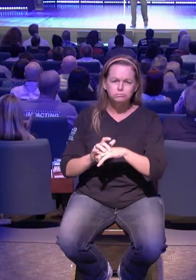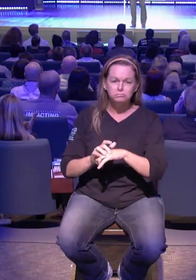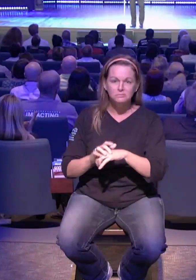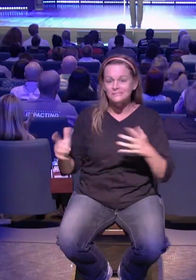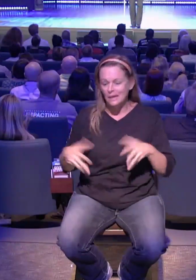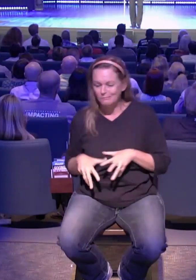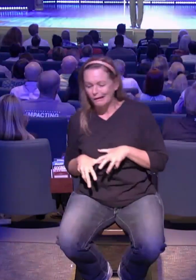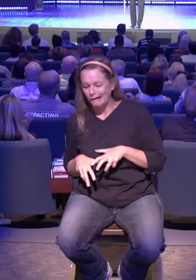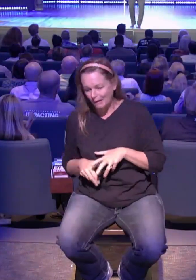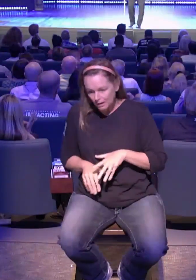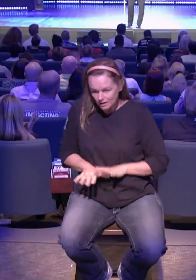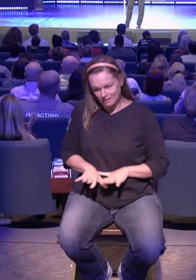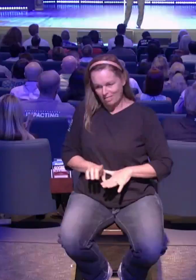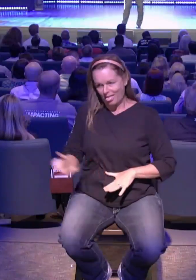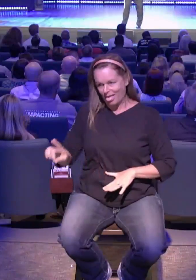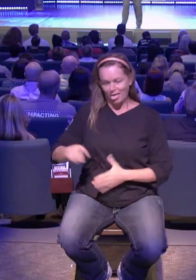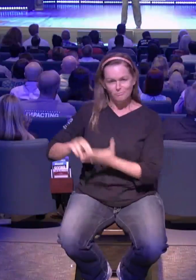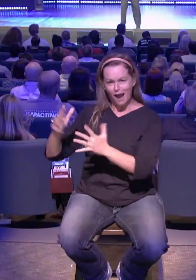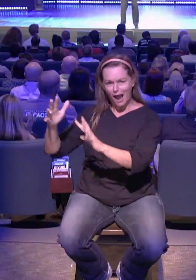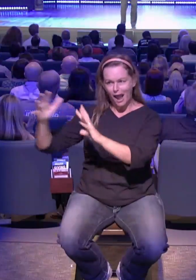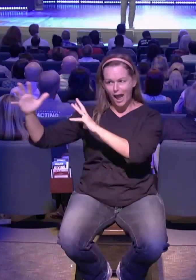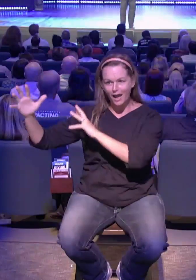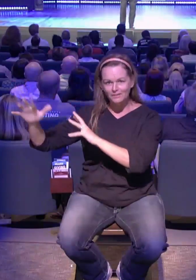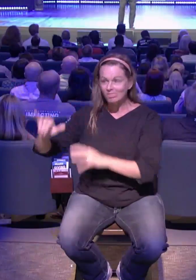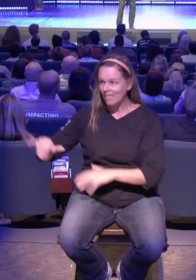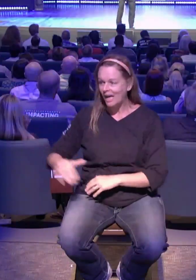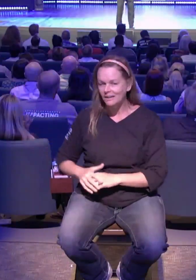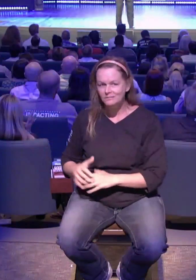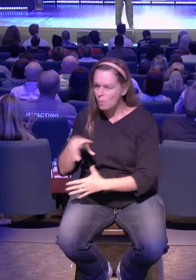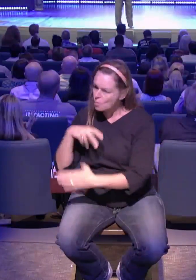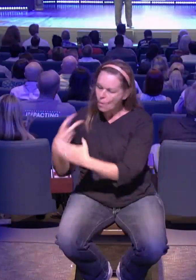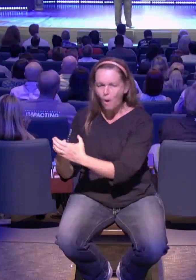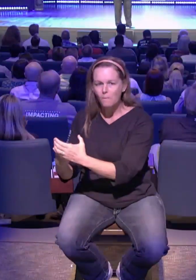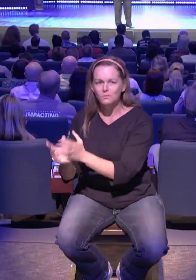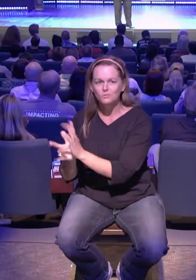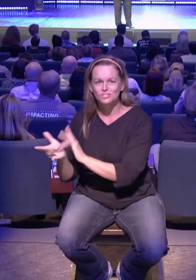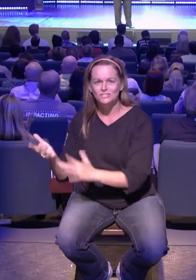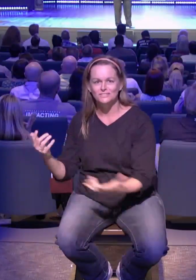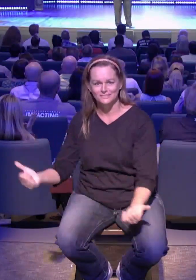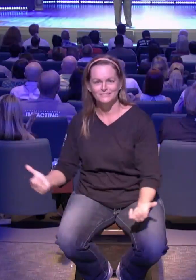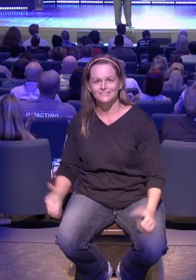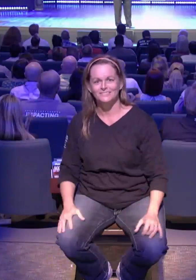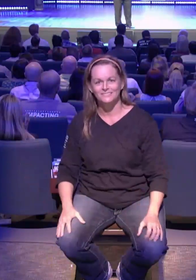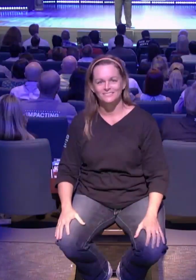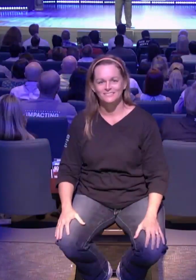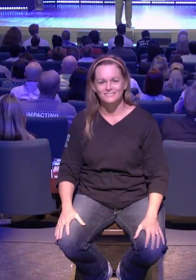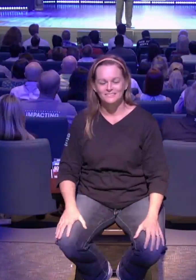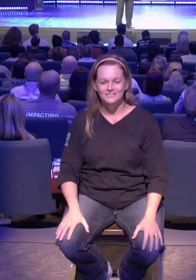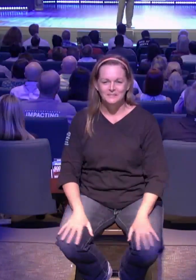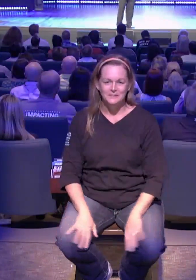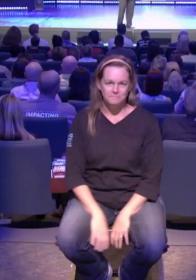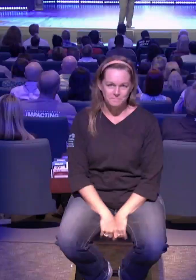it. All I know is this, the more time you spend with Jesus, the more you want to hang with his people.